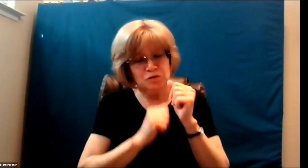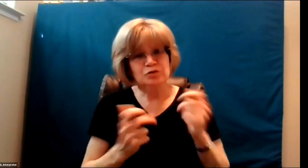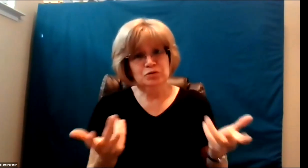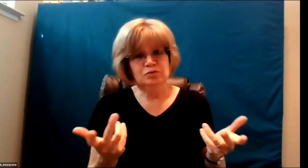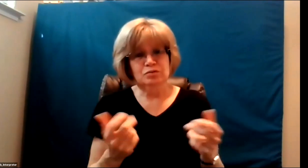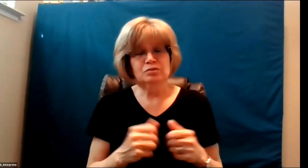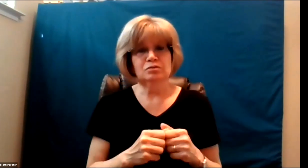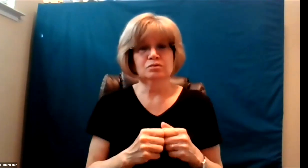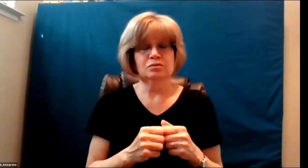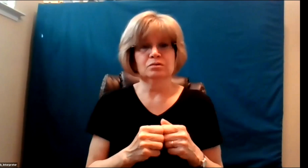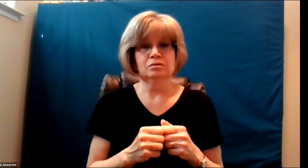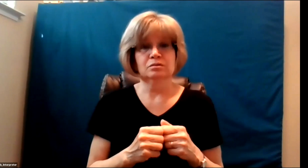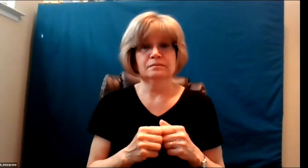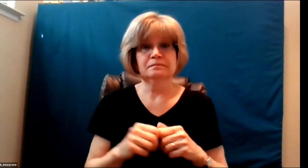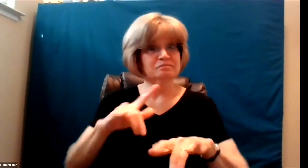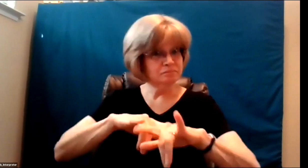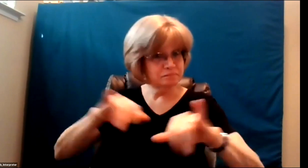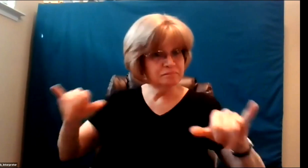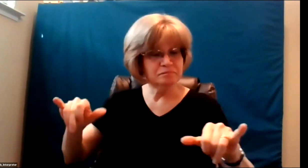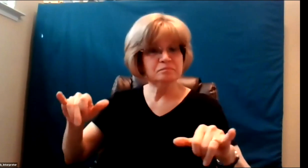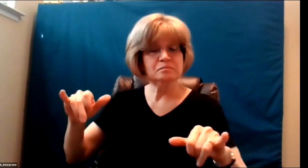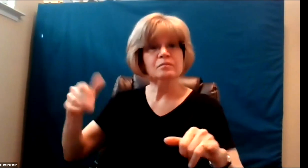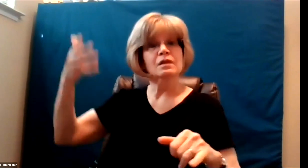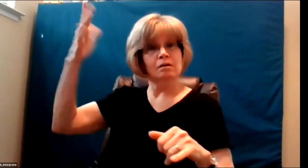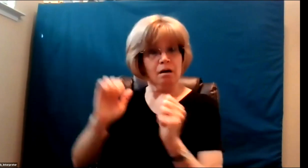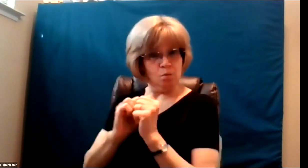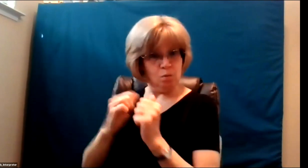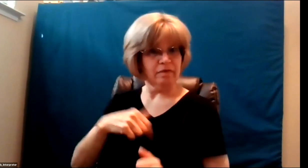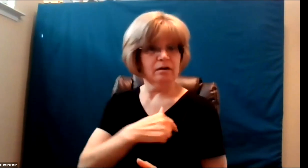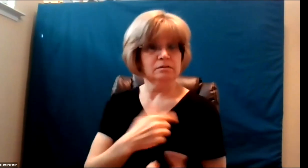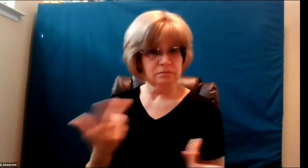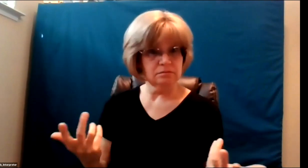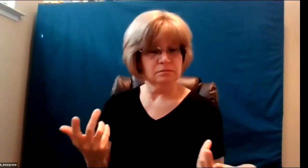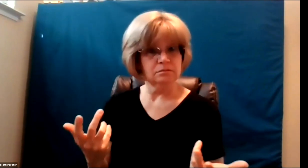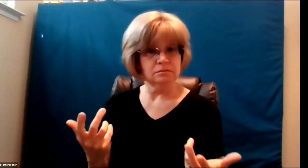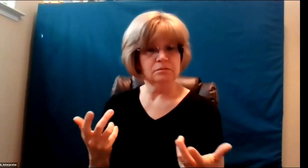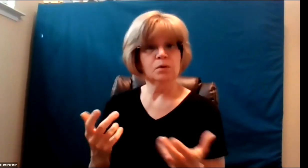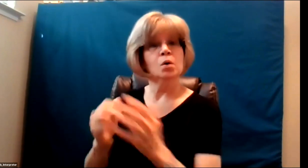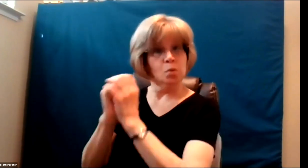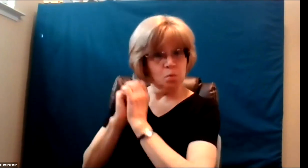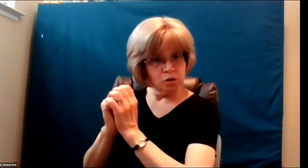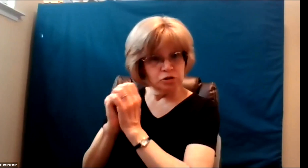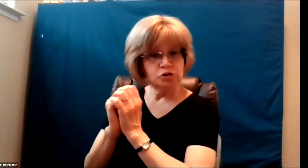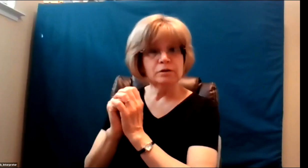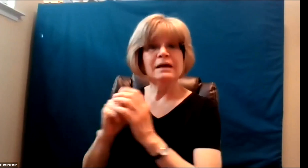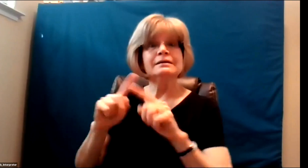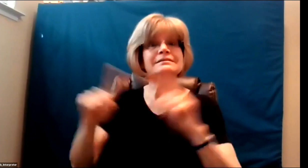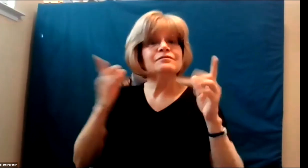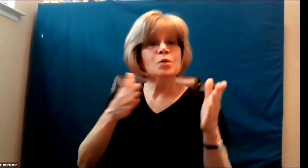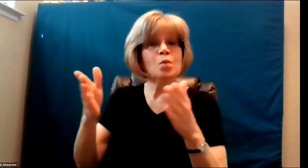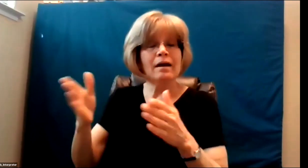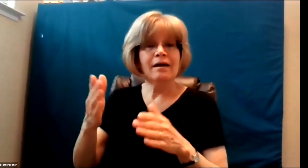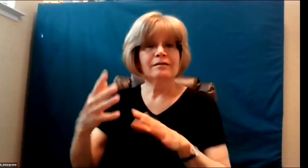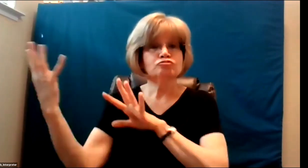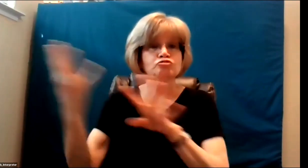At the same time, we knew God was with us, and so we found ourselves worshiping in a new way called